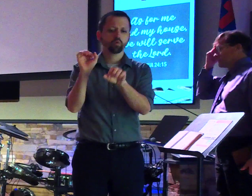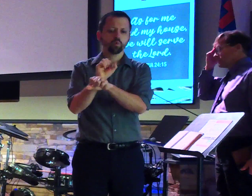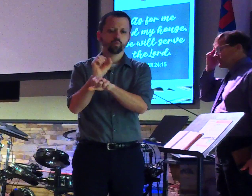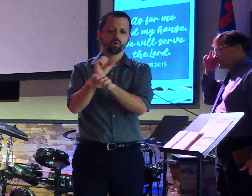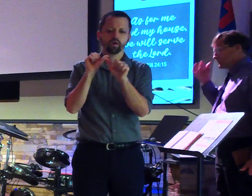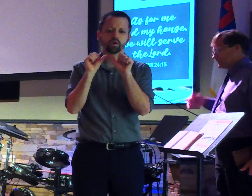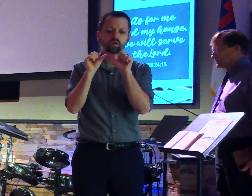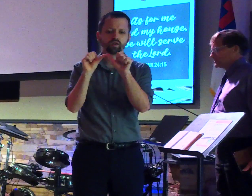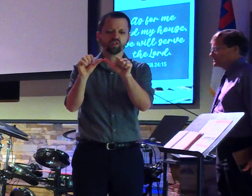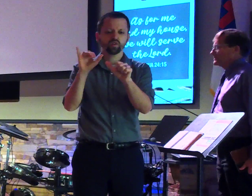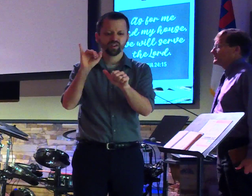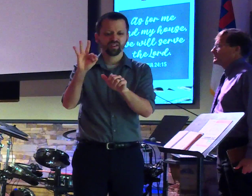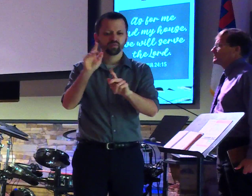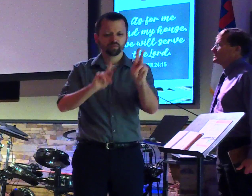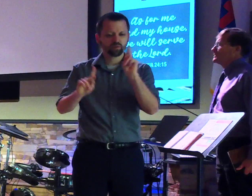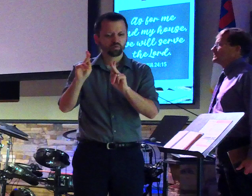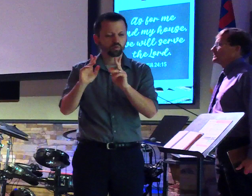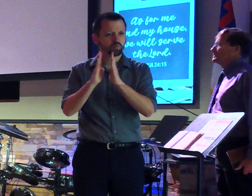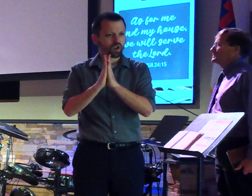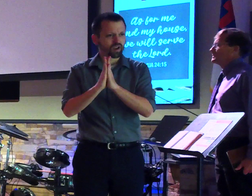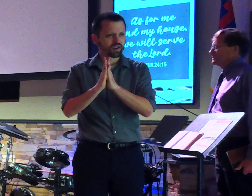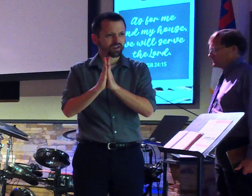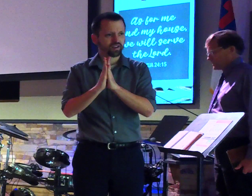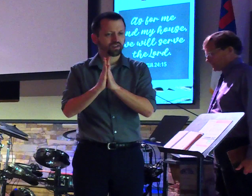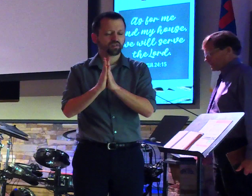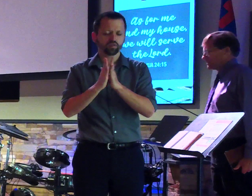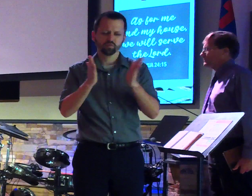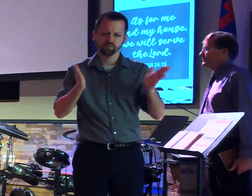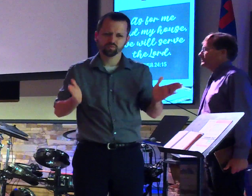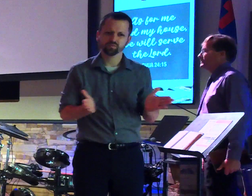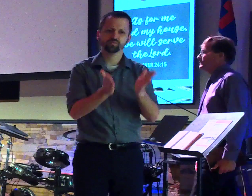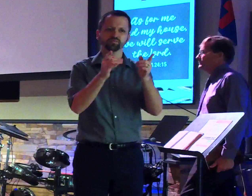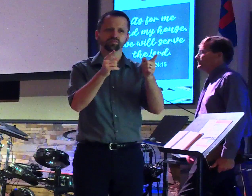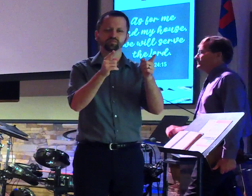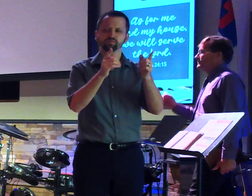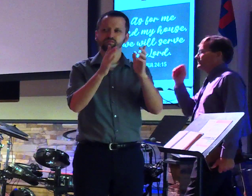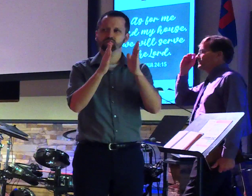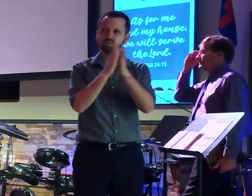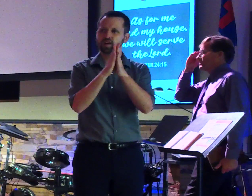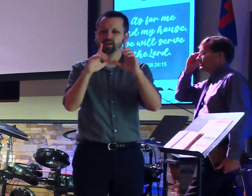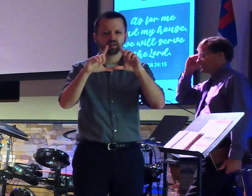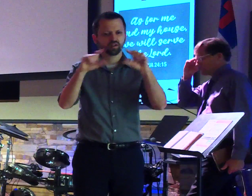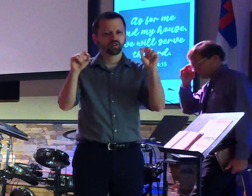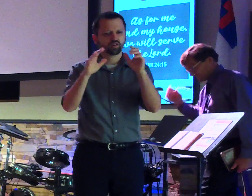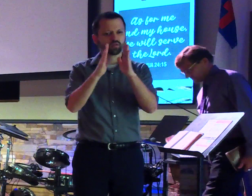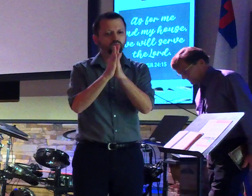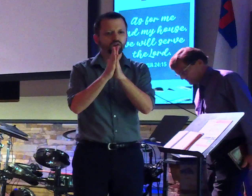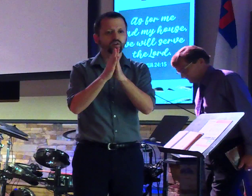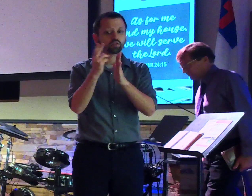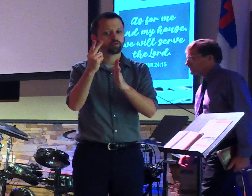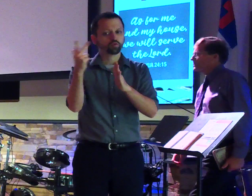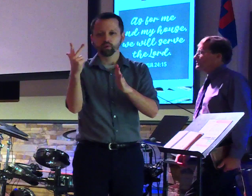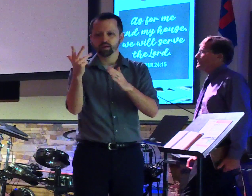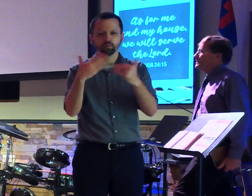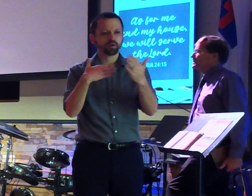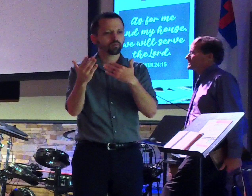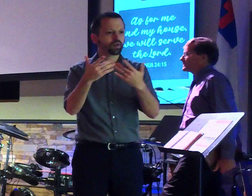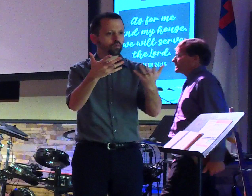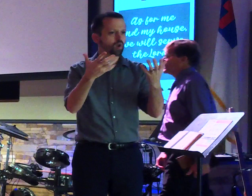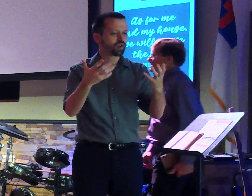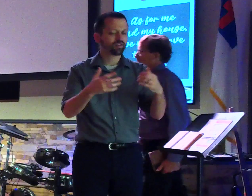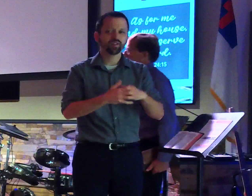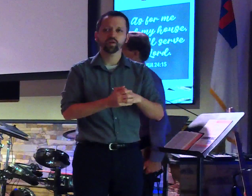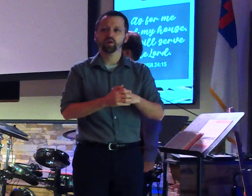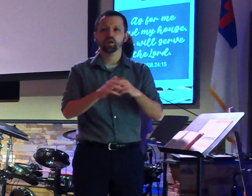are people who are praying. So I encourage you, grab a prayer card on your way out, or grab two or three, however many you want,